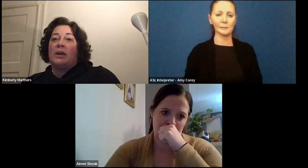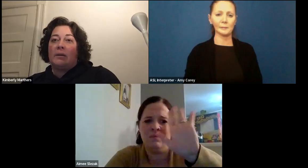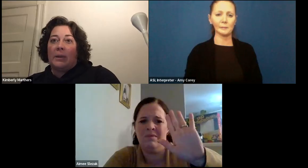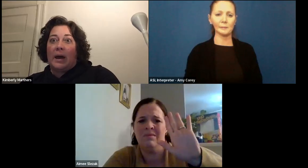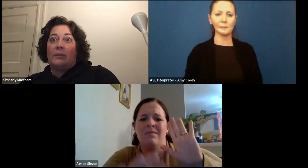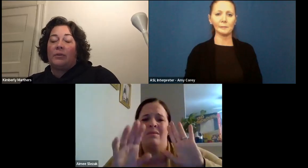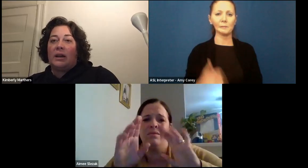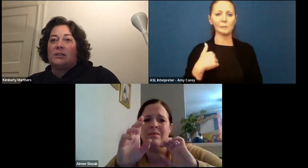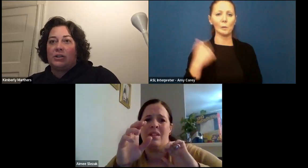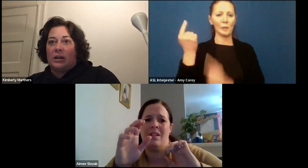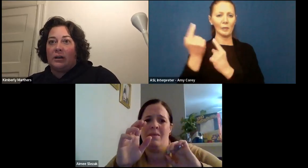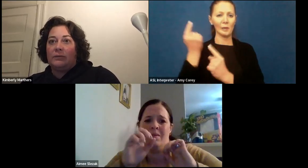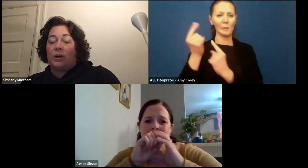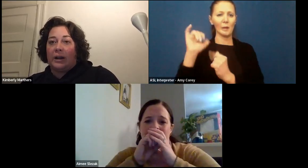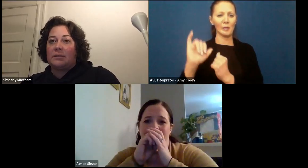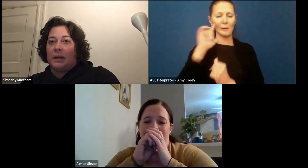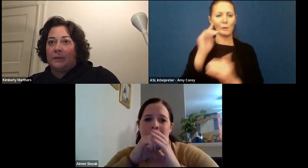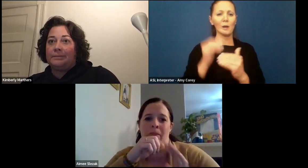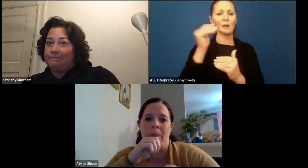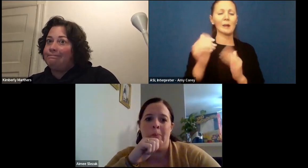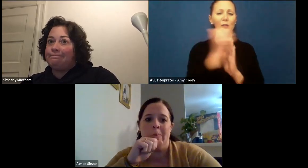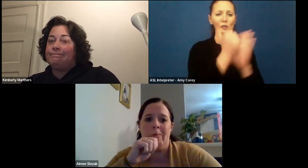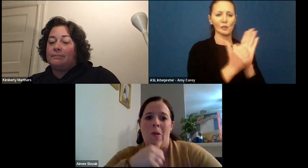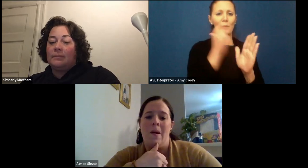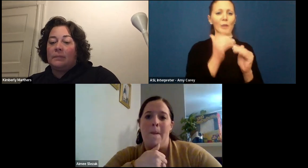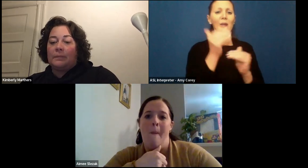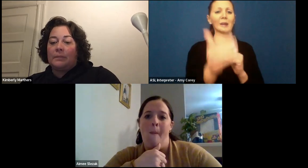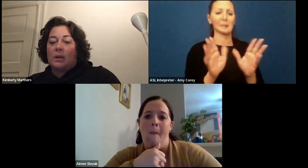So I will think about that for the next agenda for our next meeting.